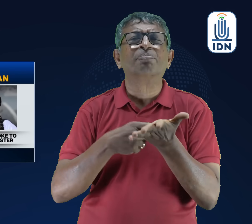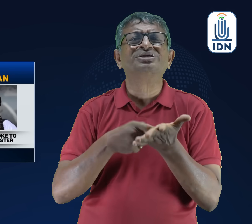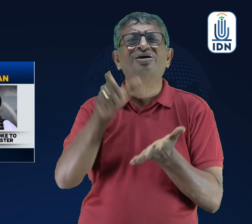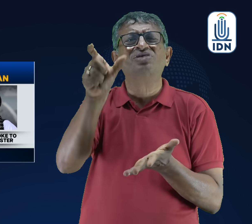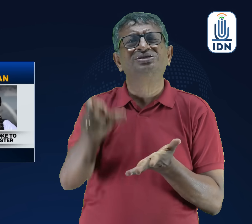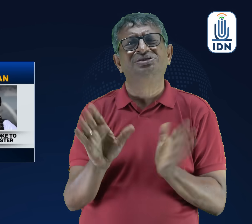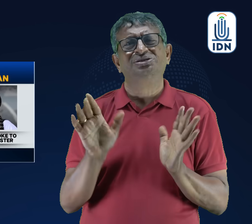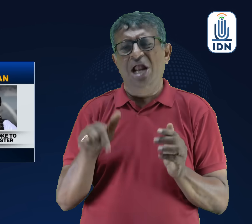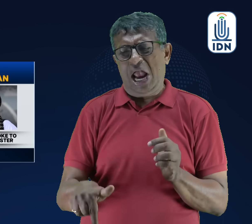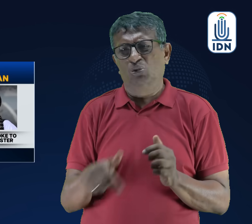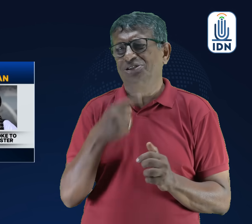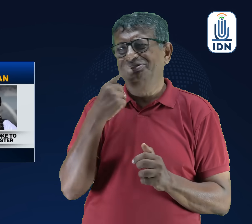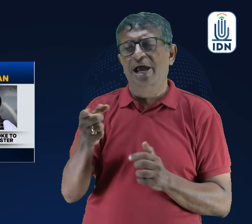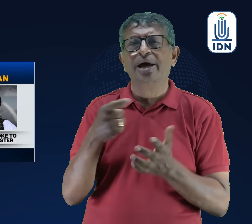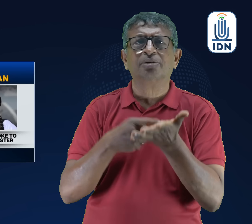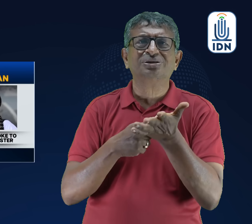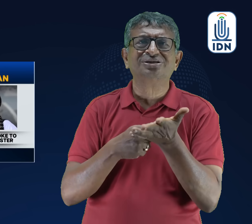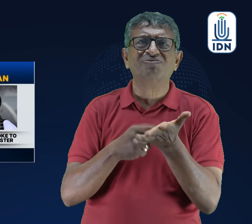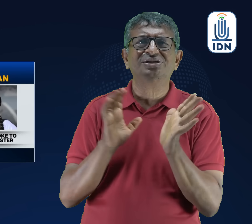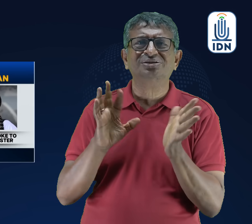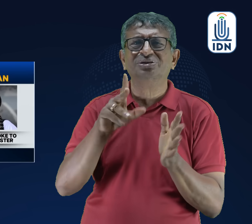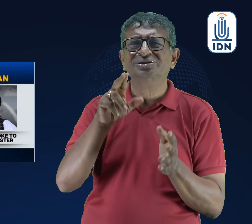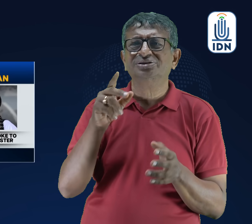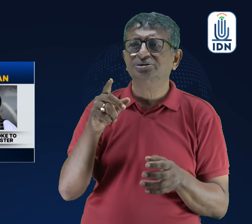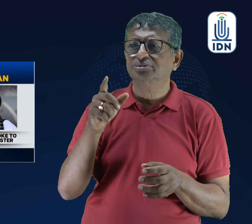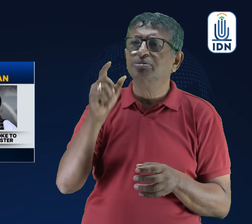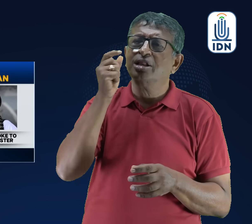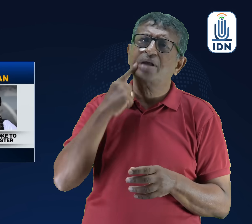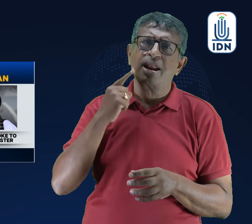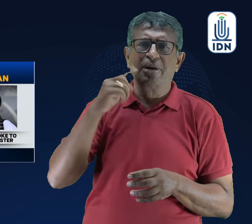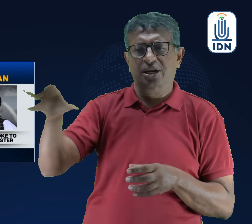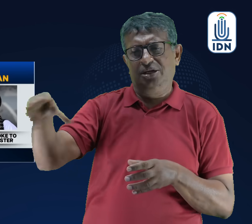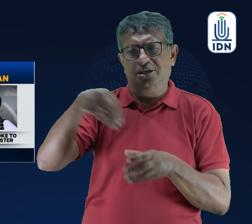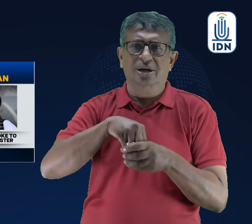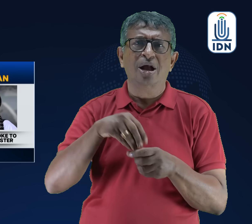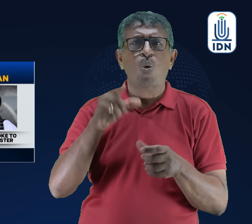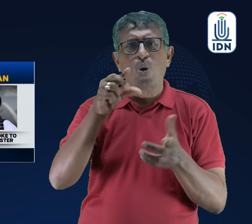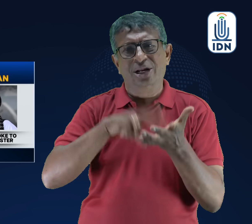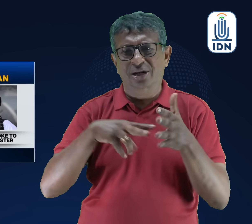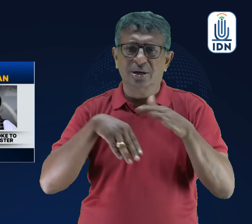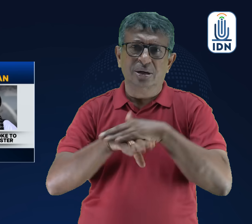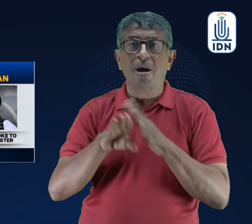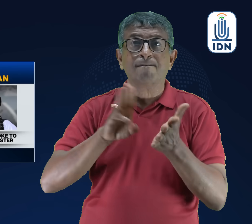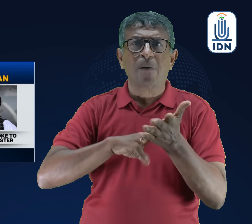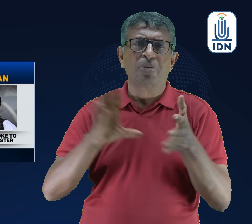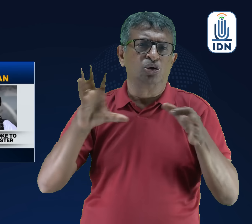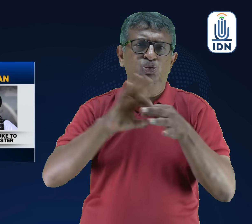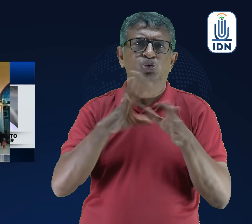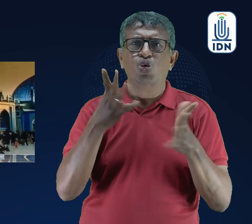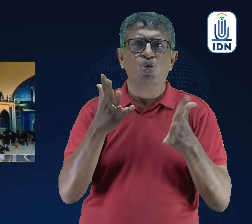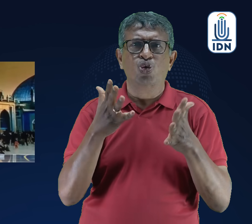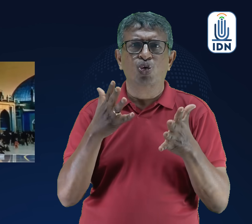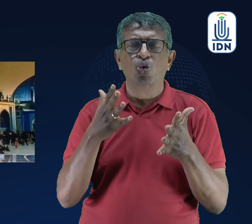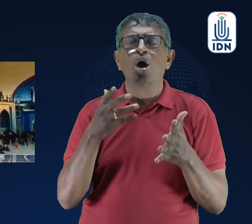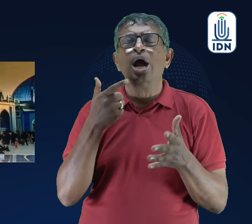Jaishankar spoke to the Taliban's foreign minister. The phone call came after Operation Sindoor. And if you look at this trajectory, one thing is quite clear, this policy change was